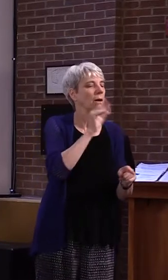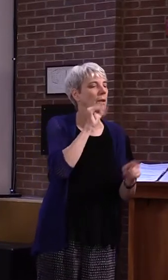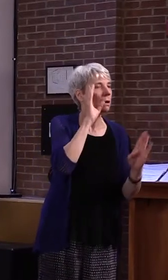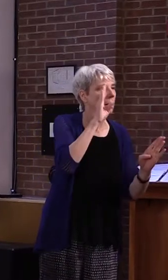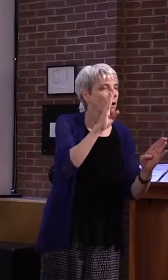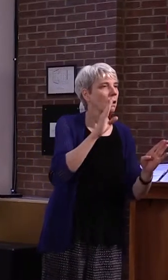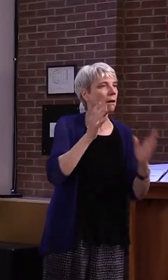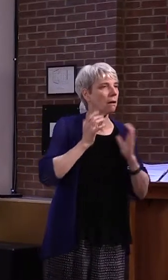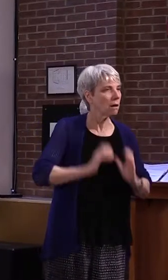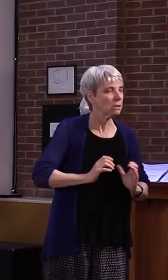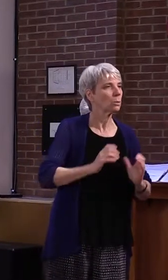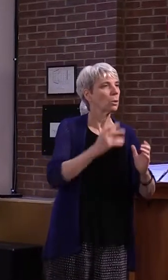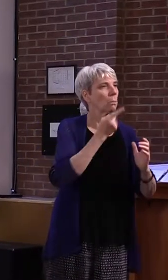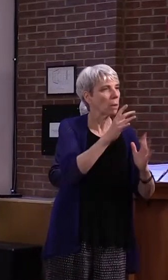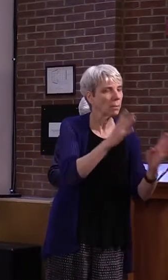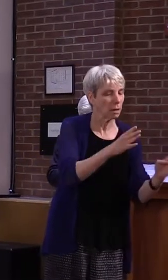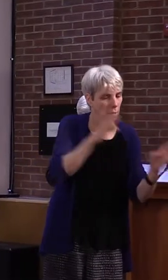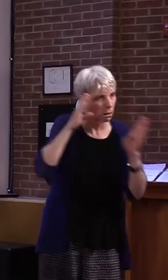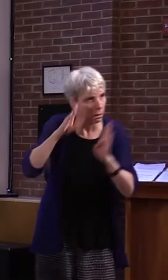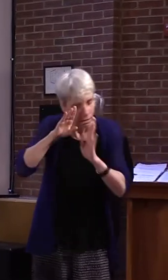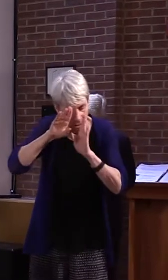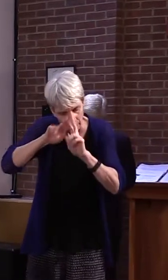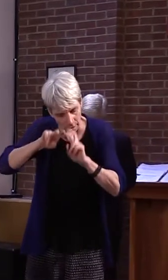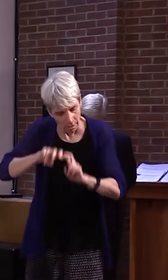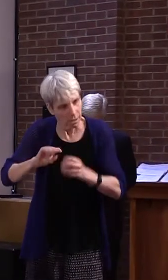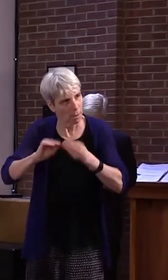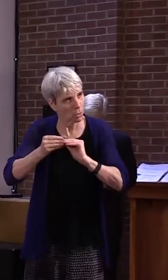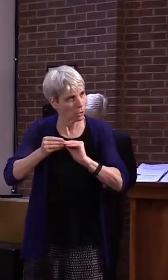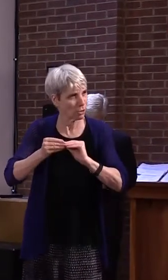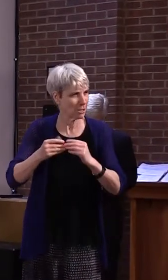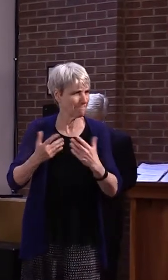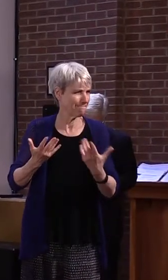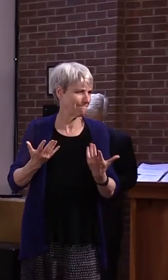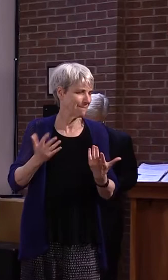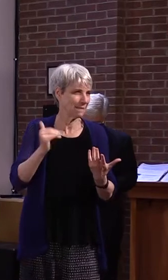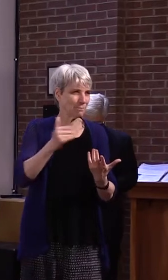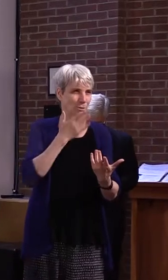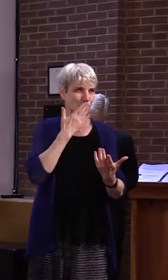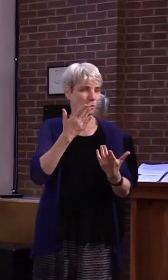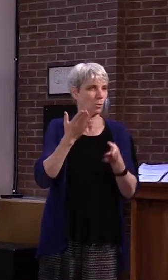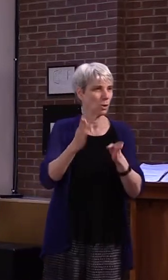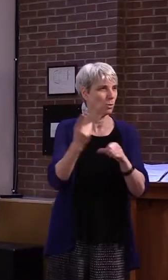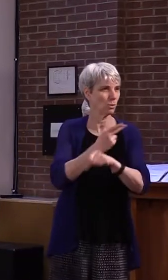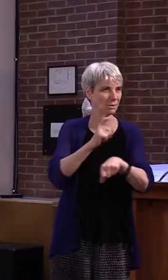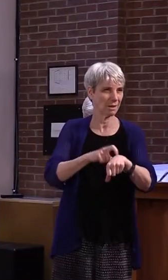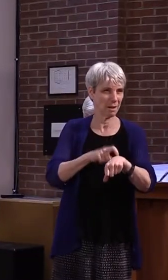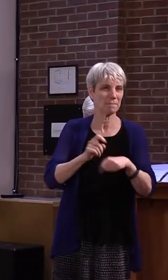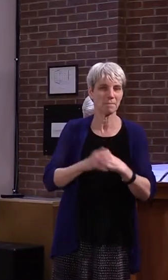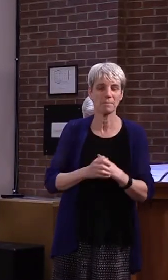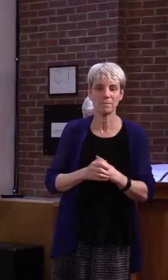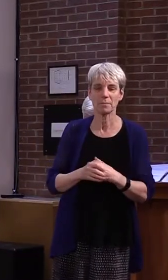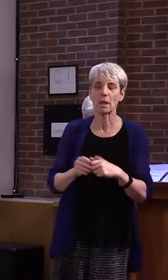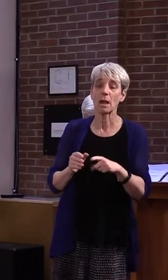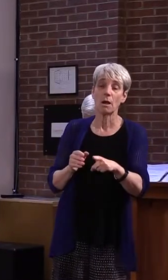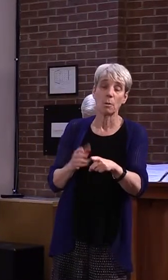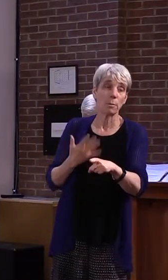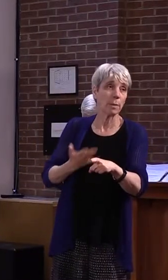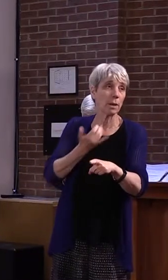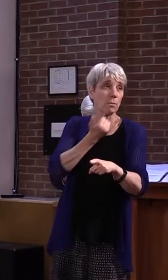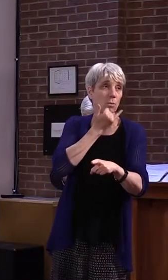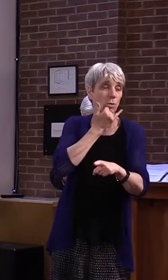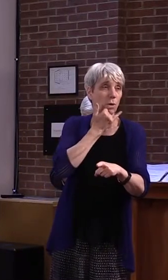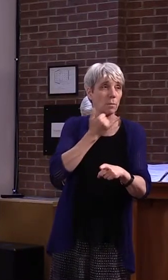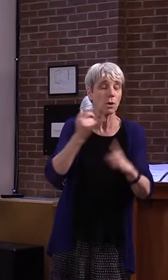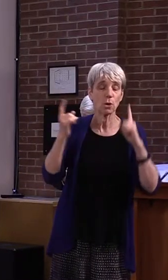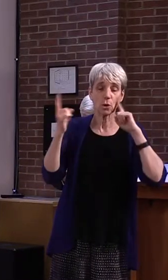Yeah, it's my understanding, and I could be wrong, maybe you could clarify, that there are, you know, at least some state